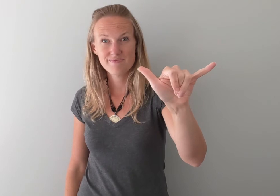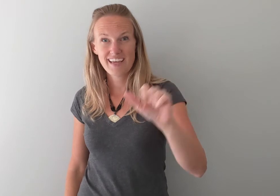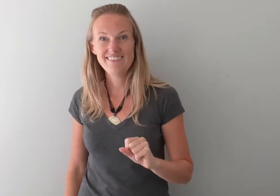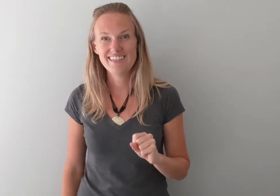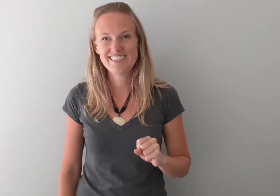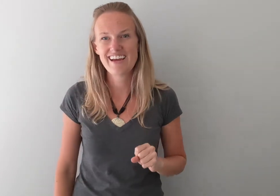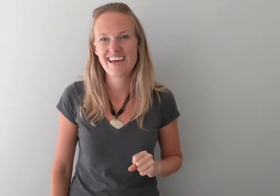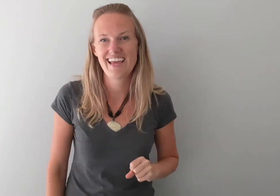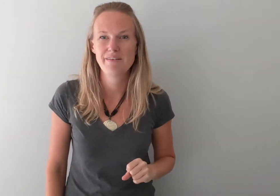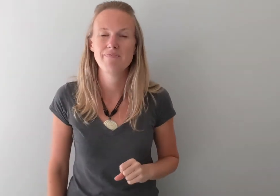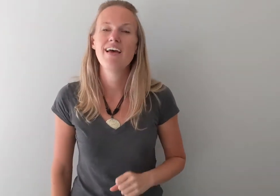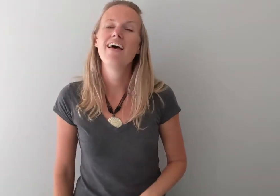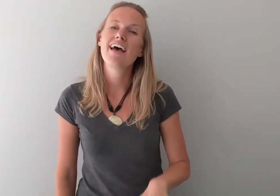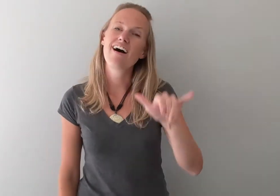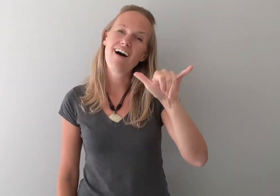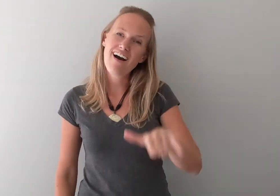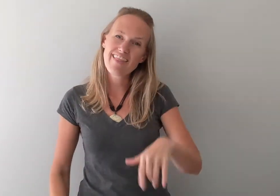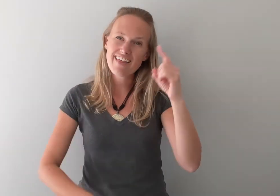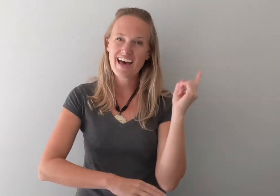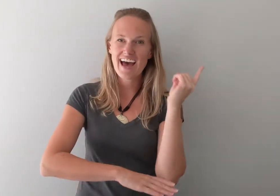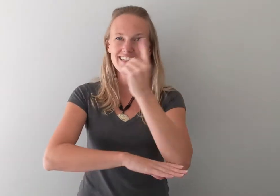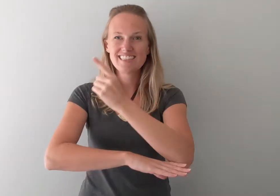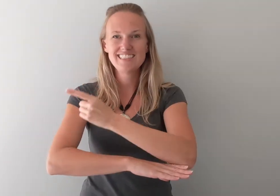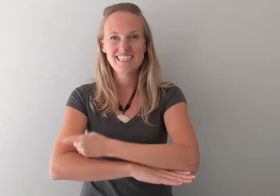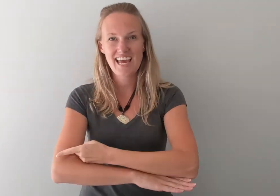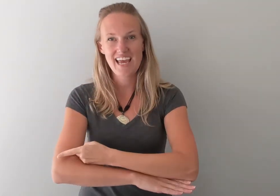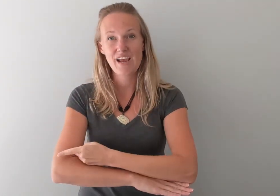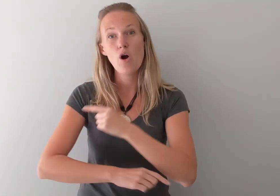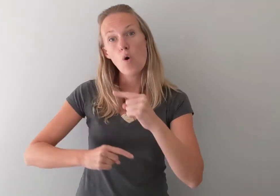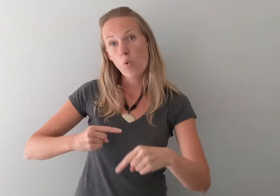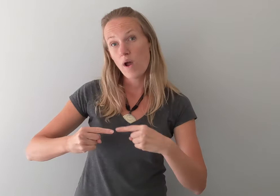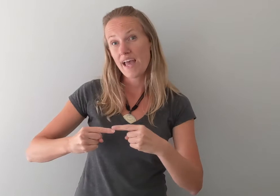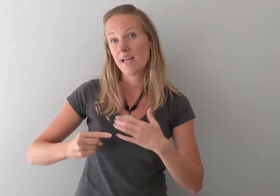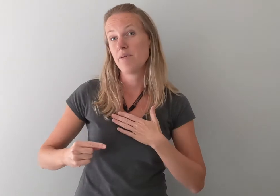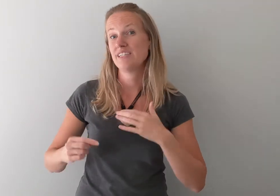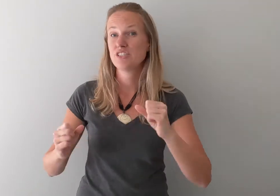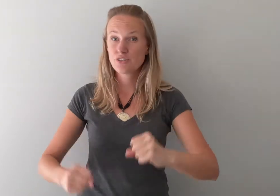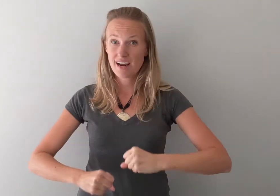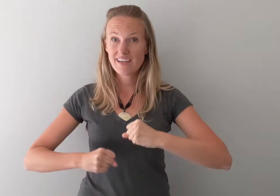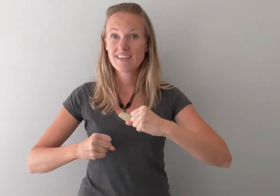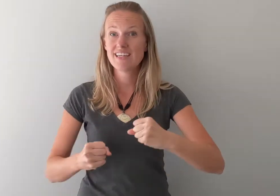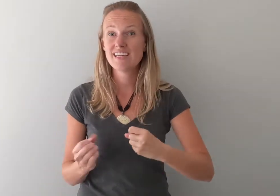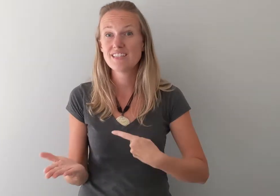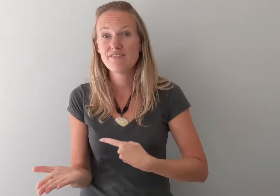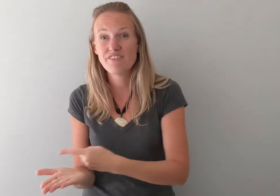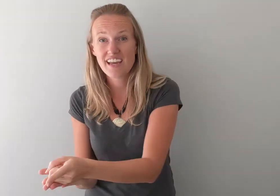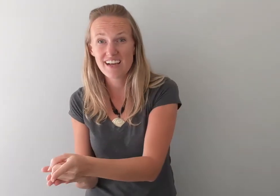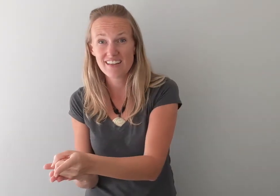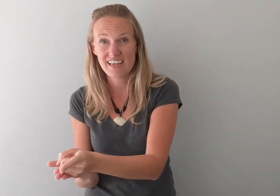Okay, let's try that again. And on that day, when my strength is